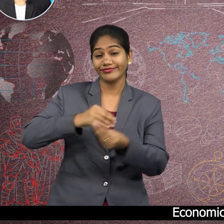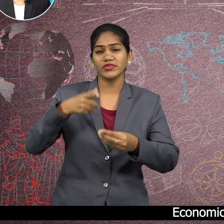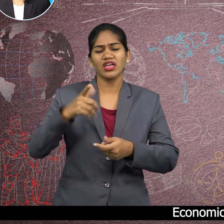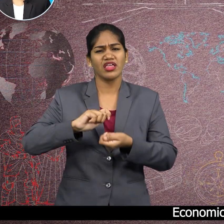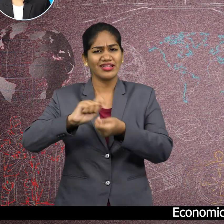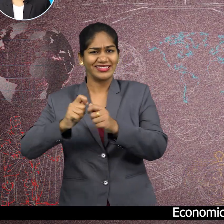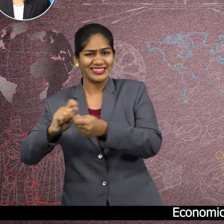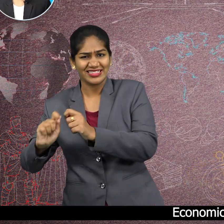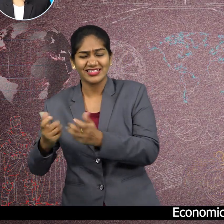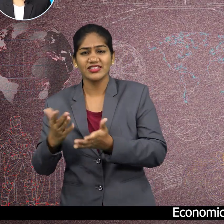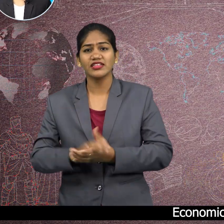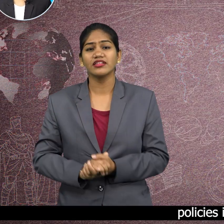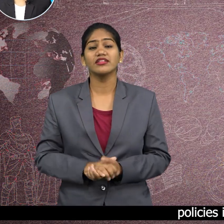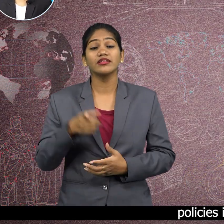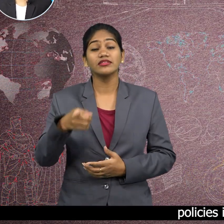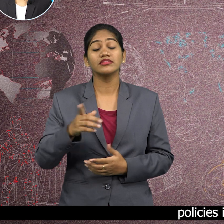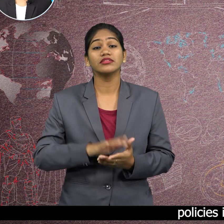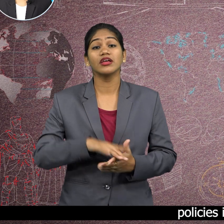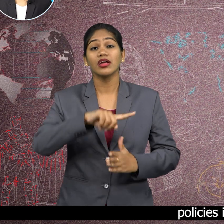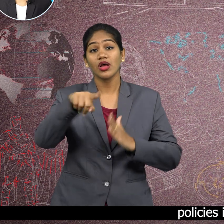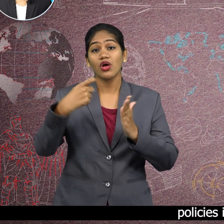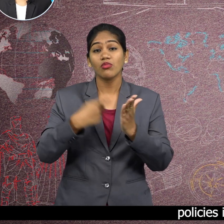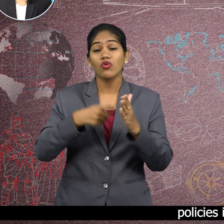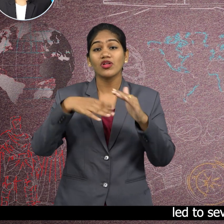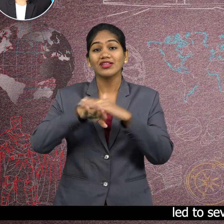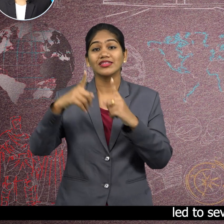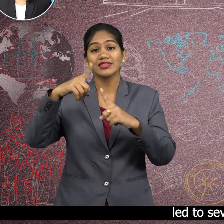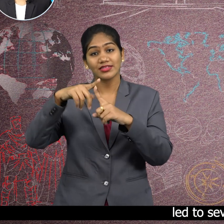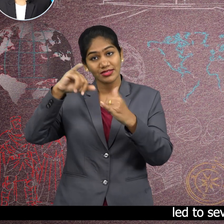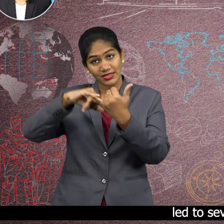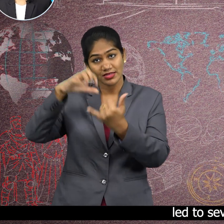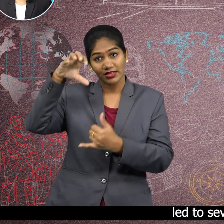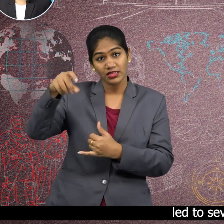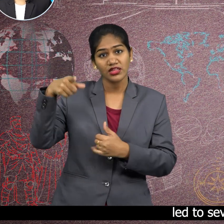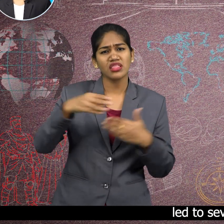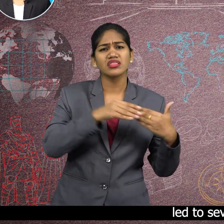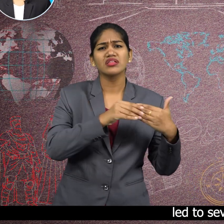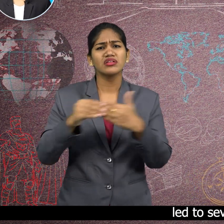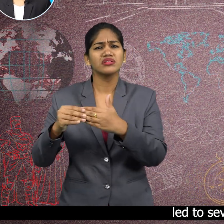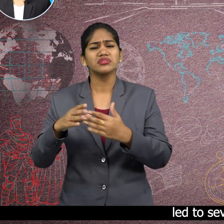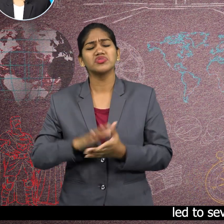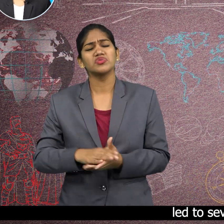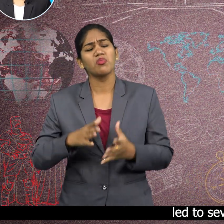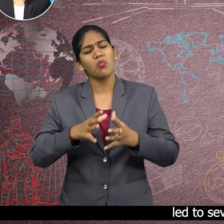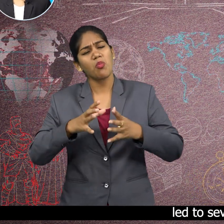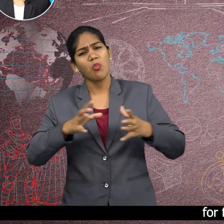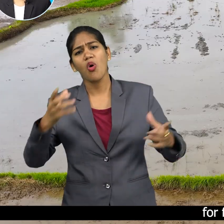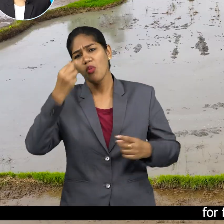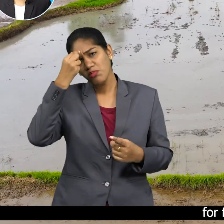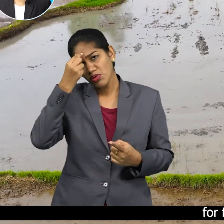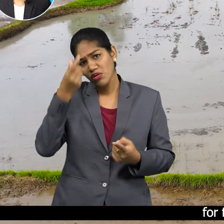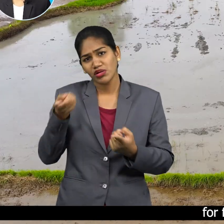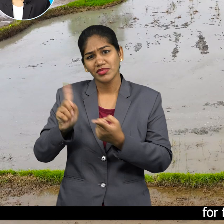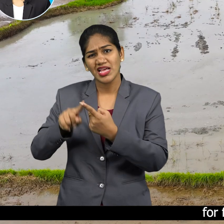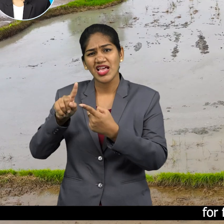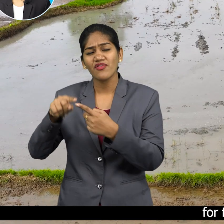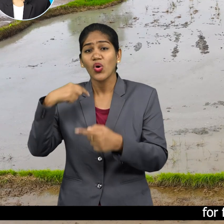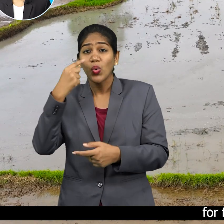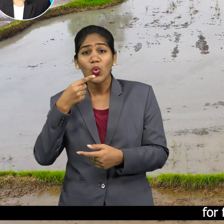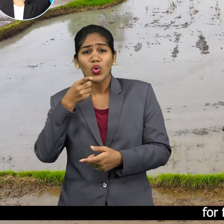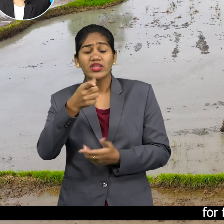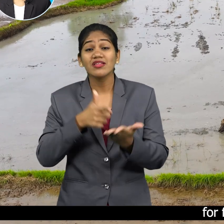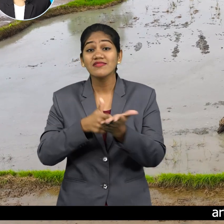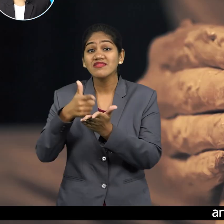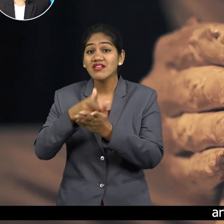Economic liberalization policies in Telangana led to severe problems for farmers,